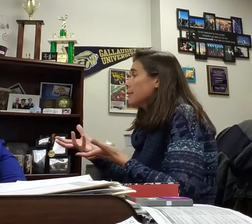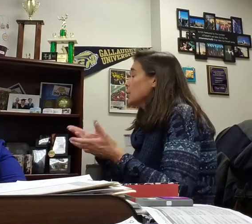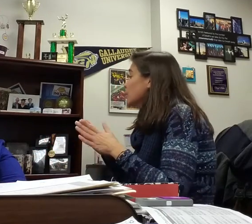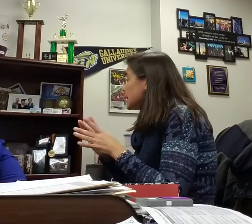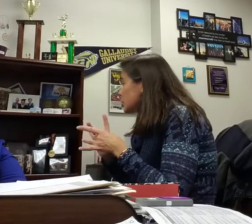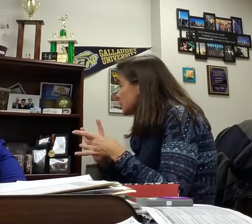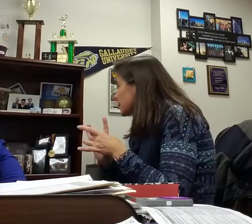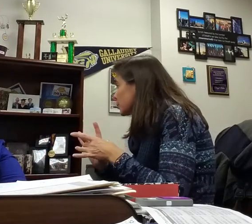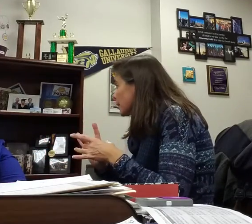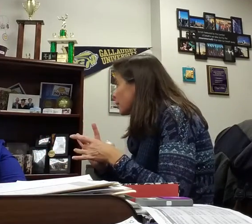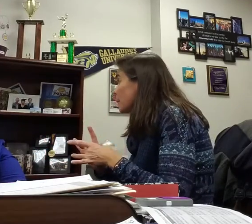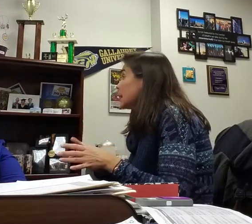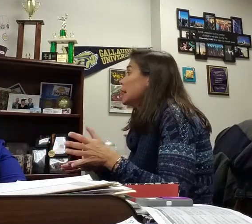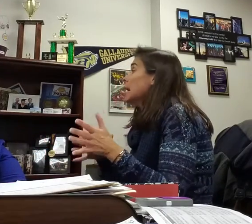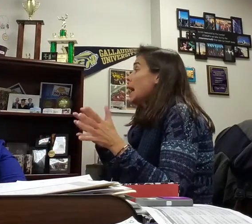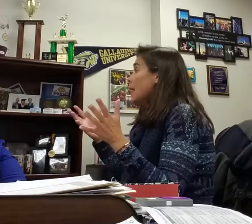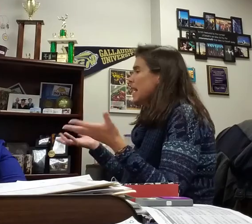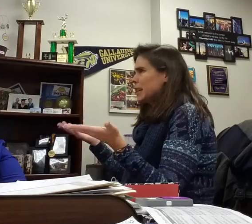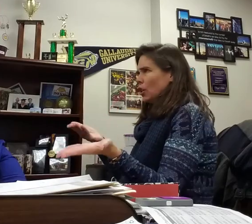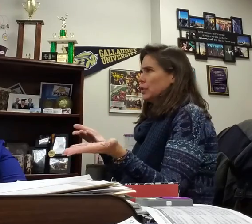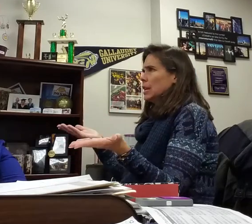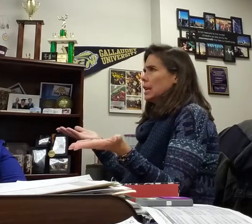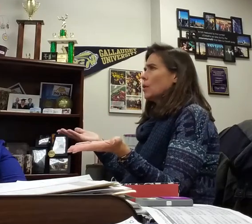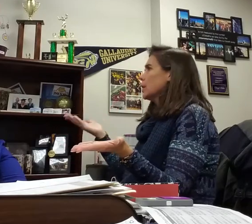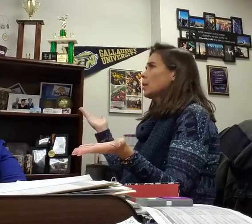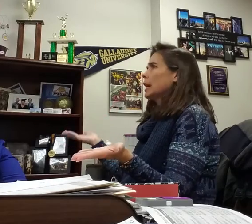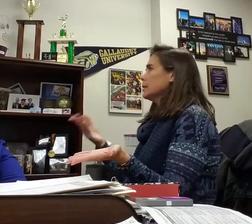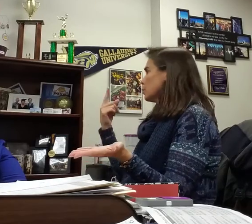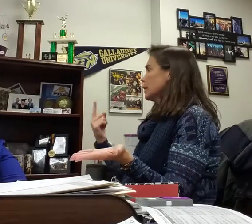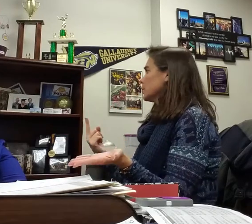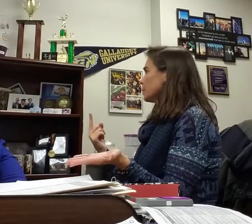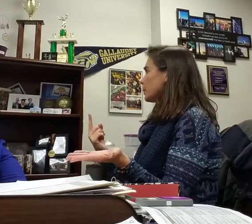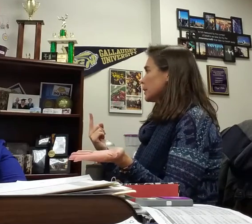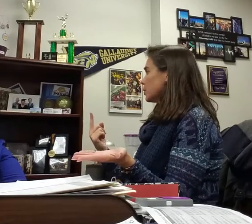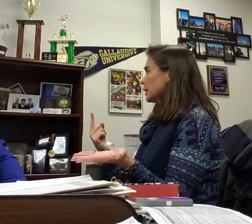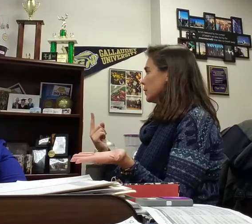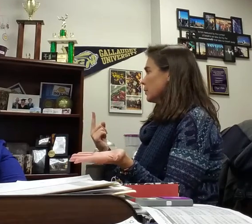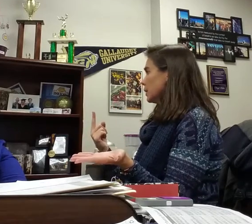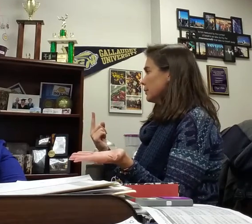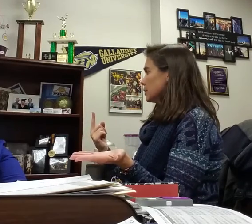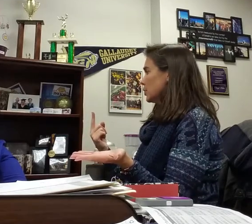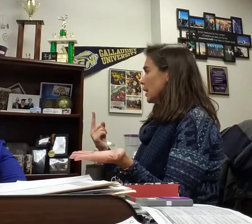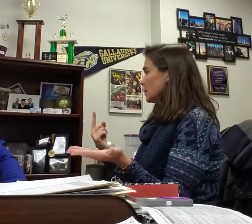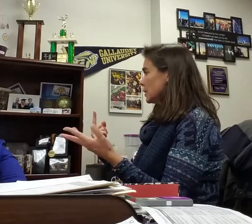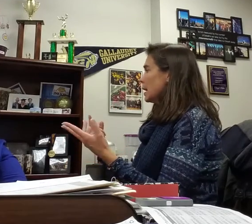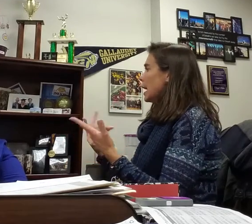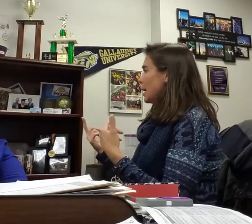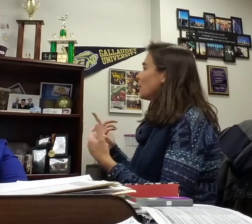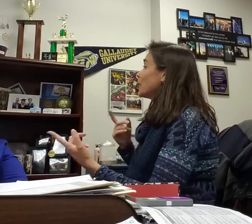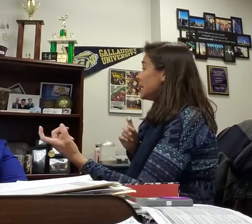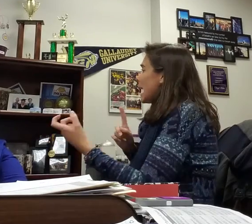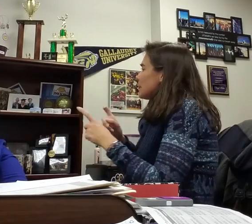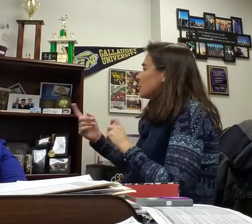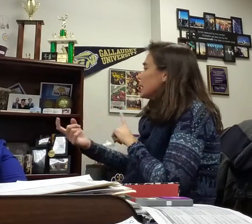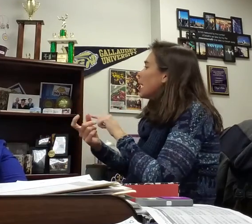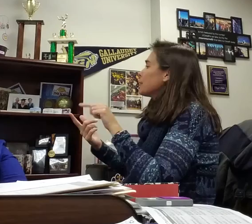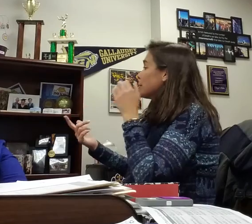good relationships with everybody, and they can all see going, okay, this one interpreter up there trying to do 3 different Yeah, 'cause jobs. I saw her. And we're going to naturally kind of fill